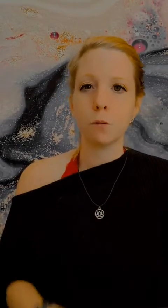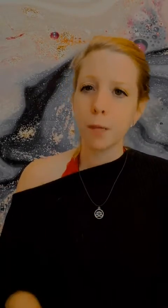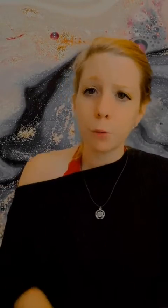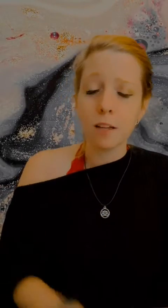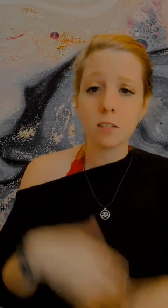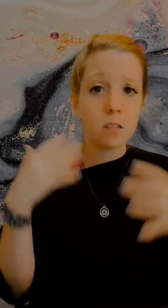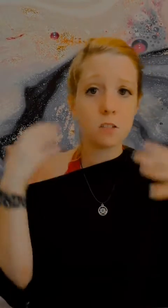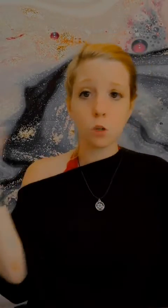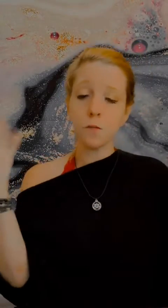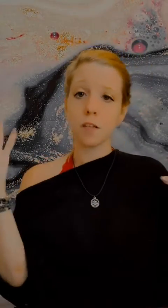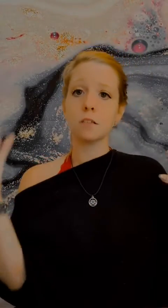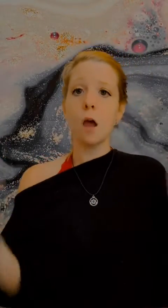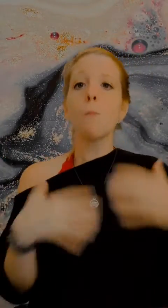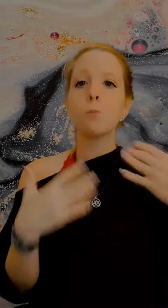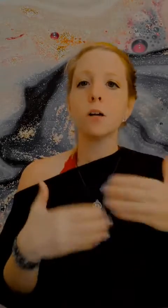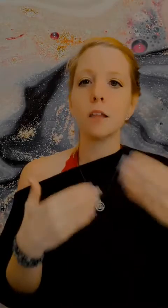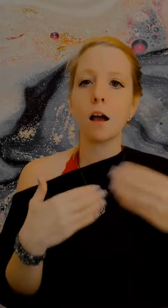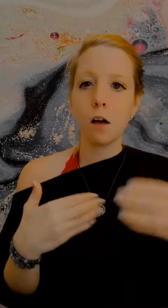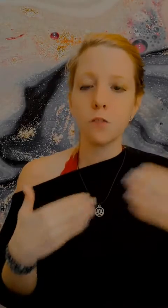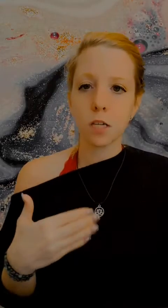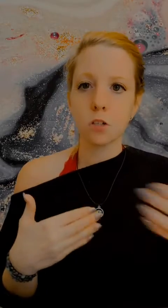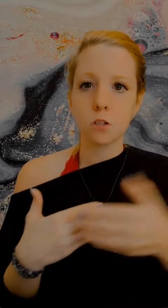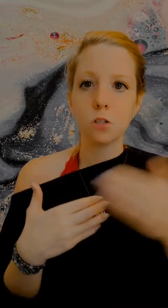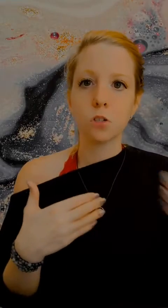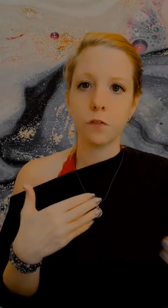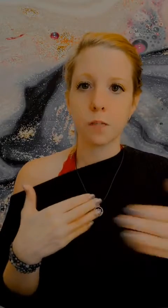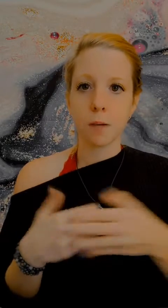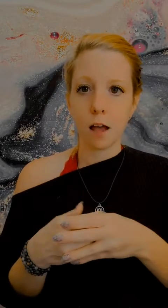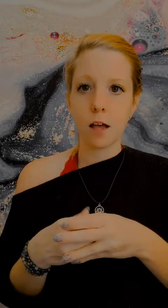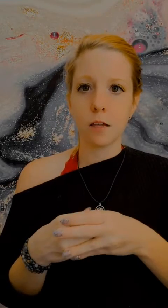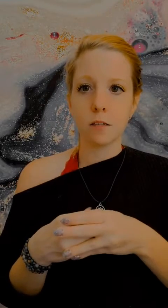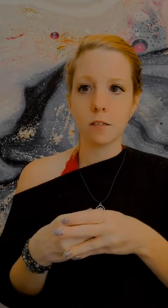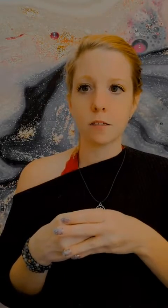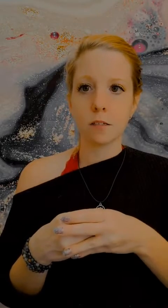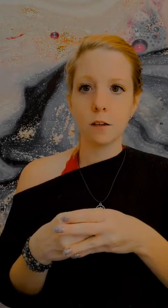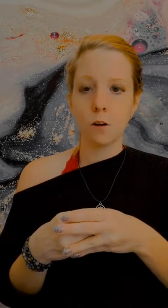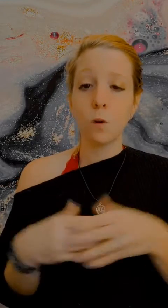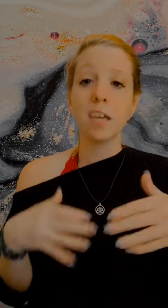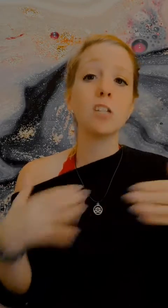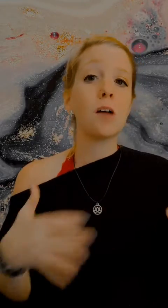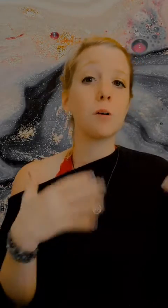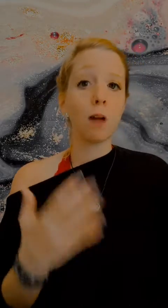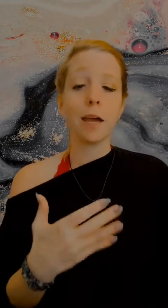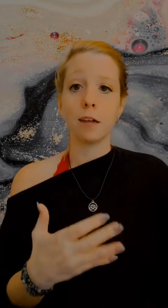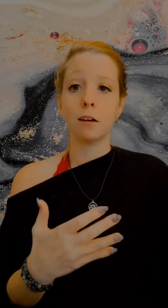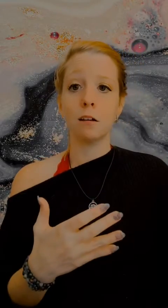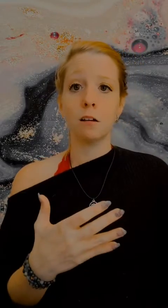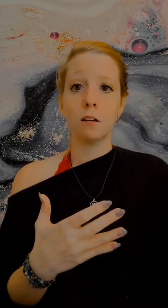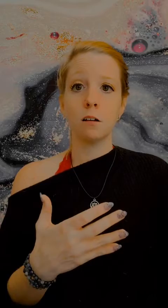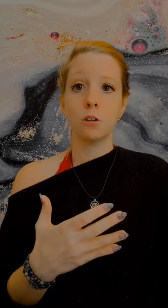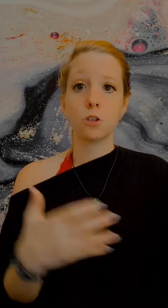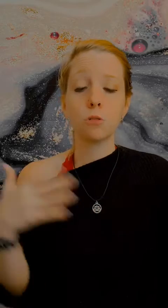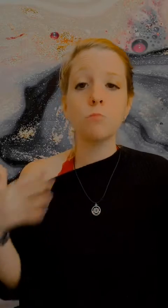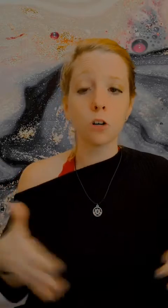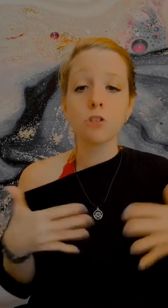bring it to the surface, bring that conversation to the surface, because we each have a right to nurture